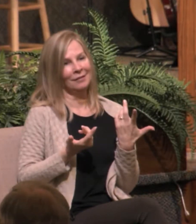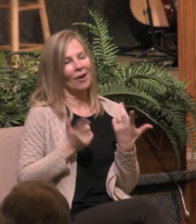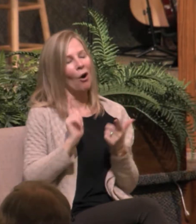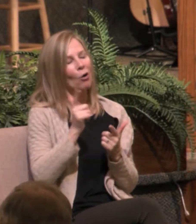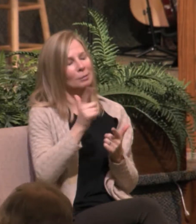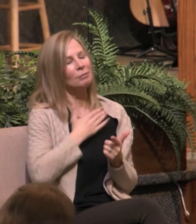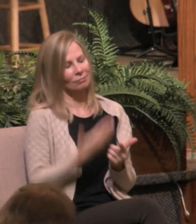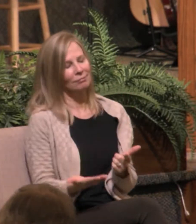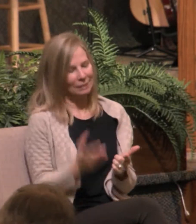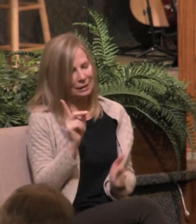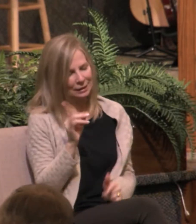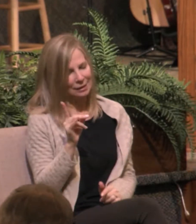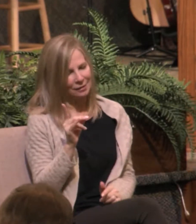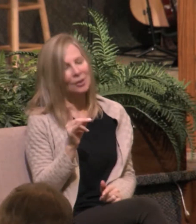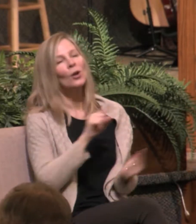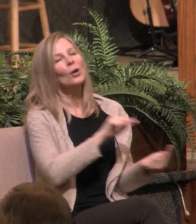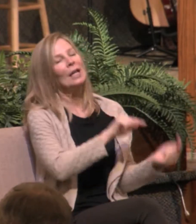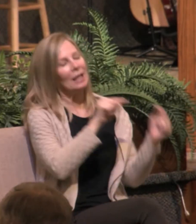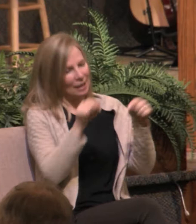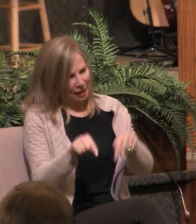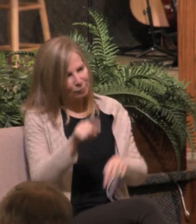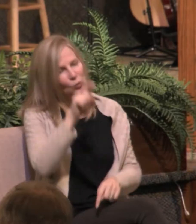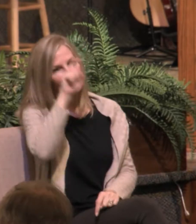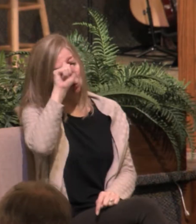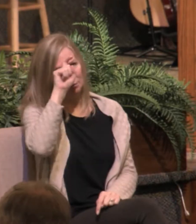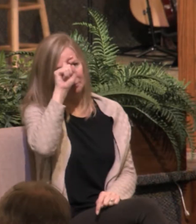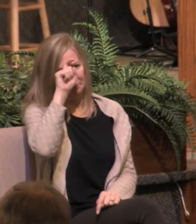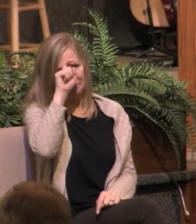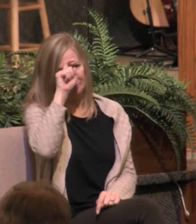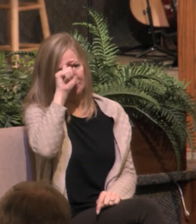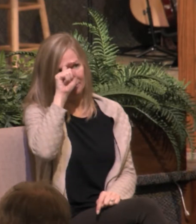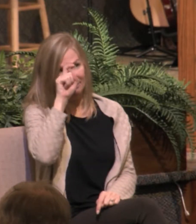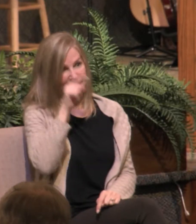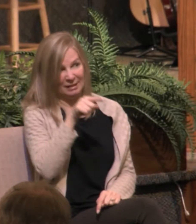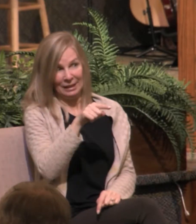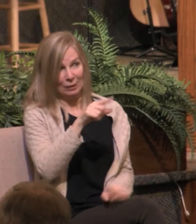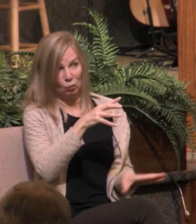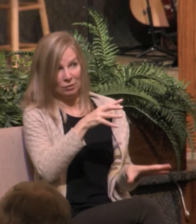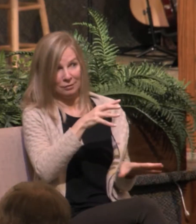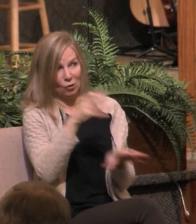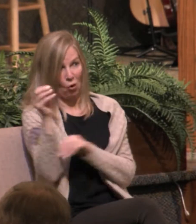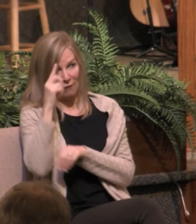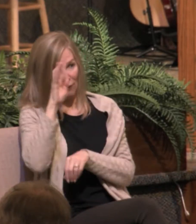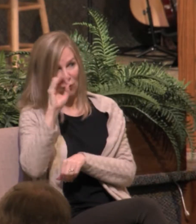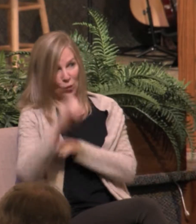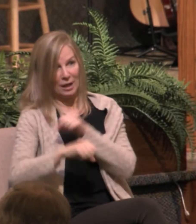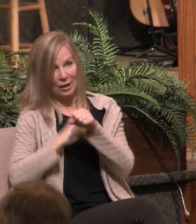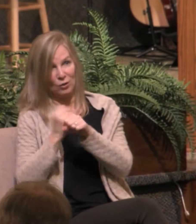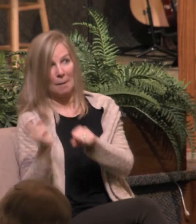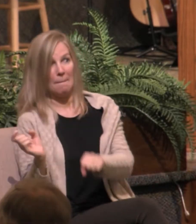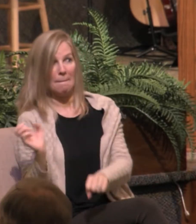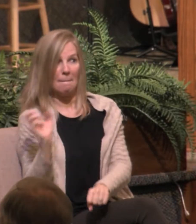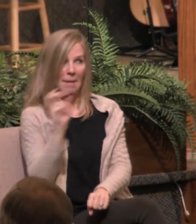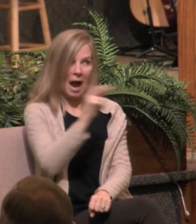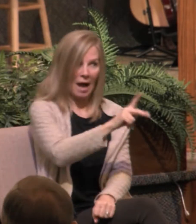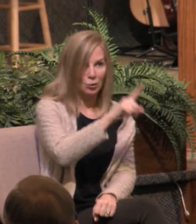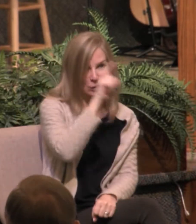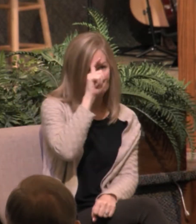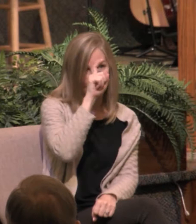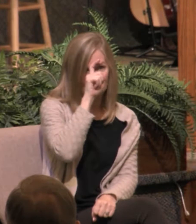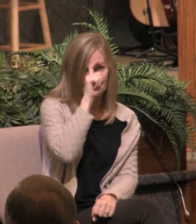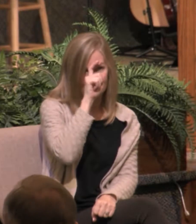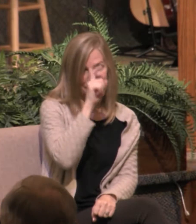And he came to Egypt, where he'd been gone for 40 years, and that really gets into our text this